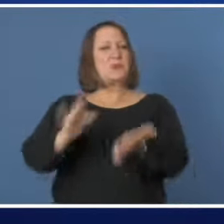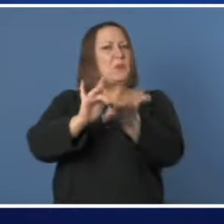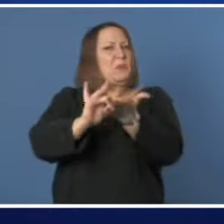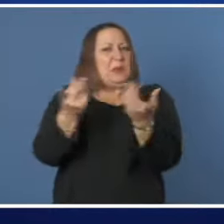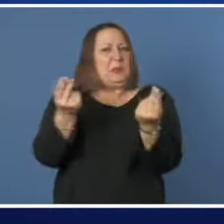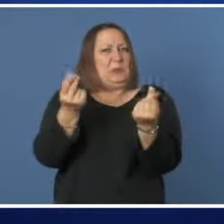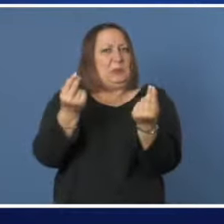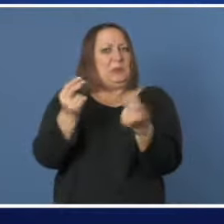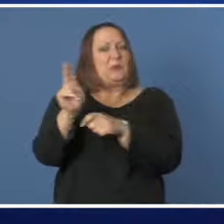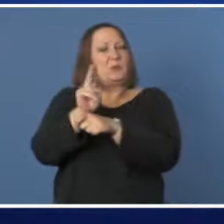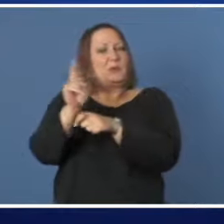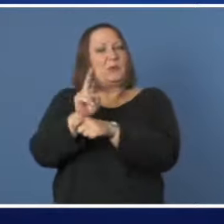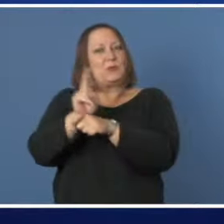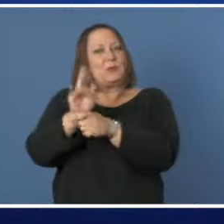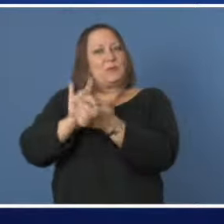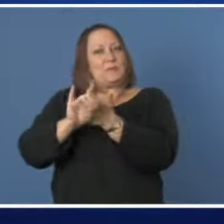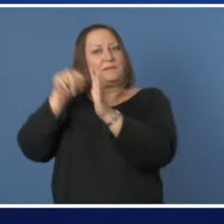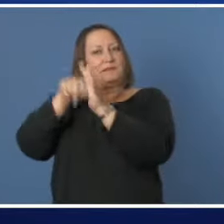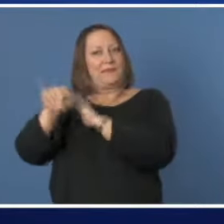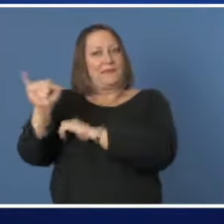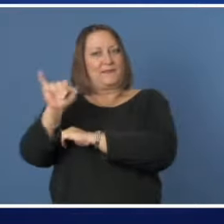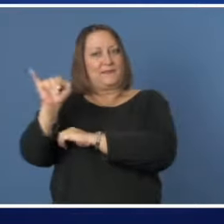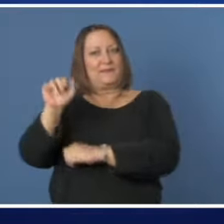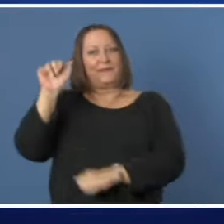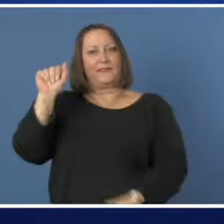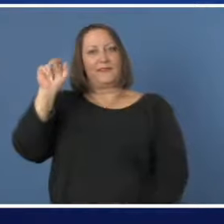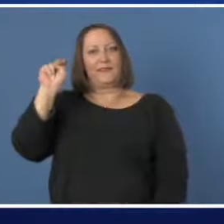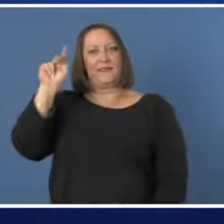Antibiotics are used to treat plague.